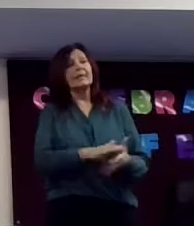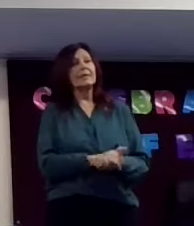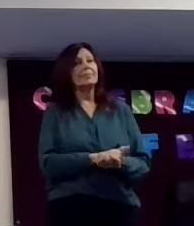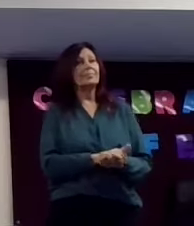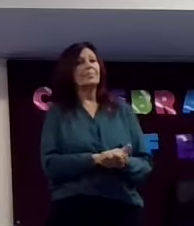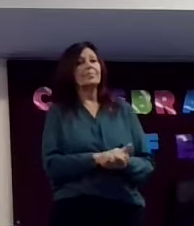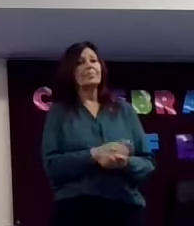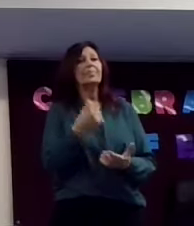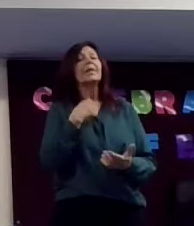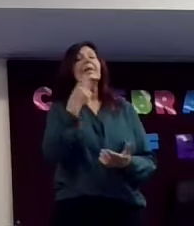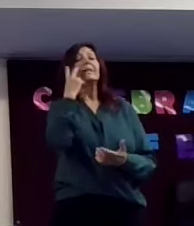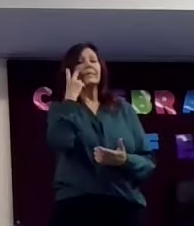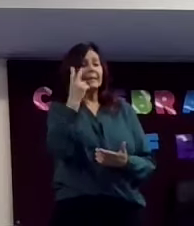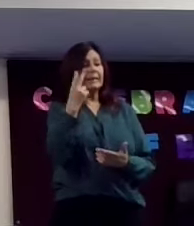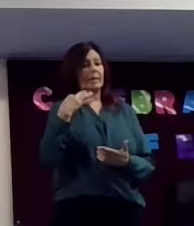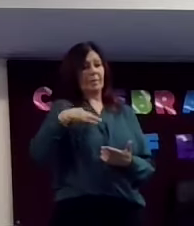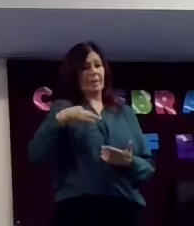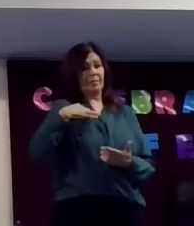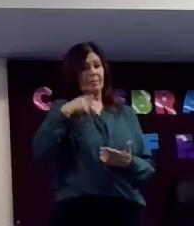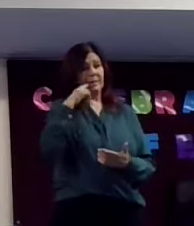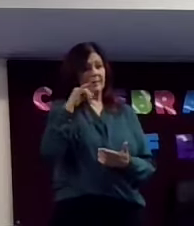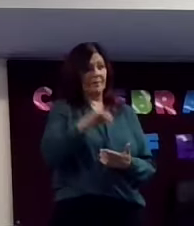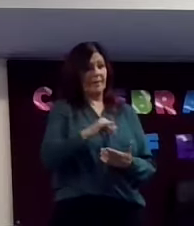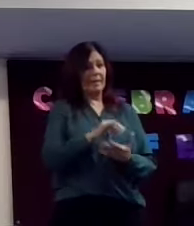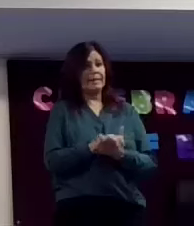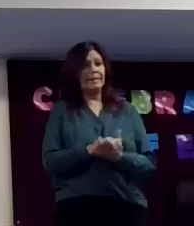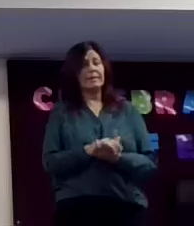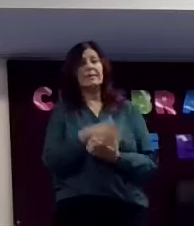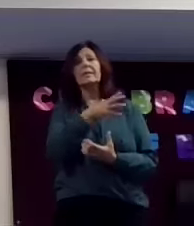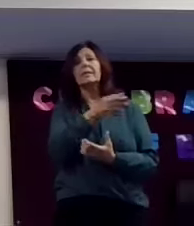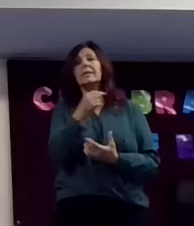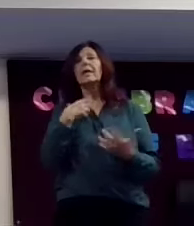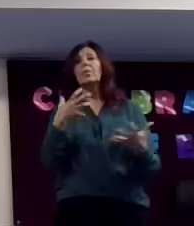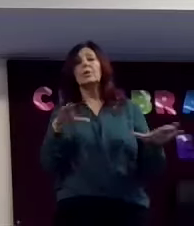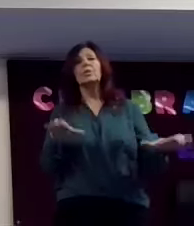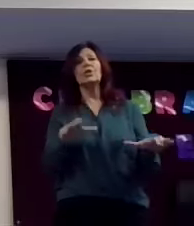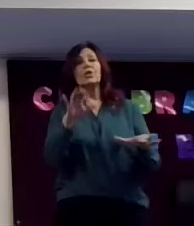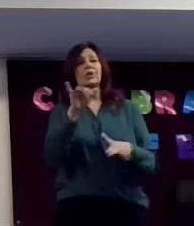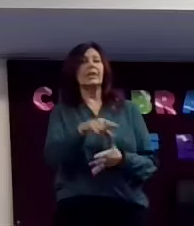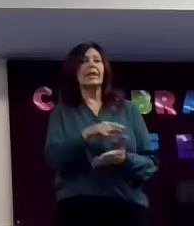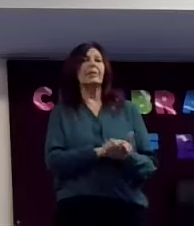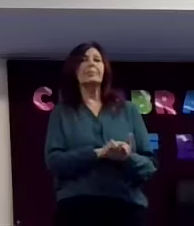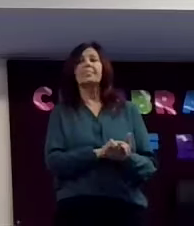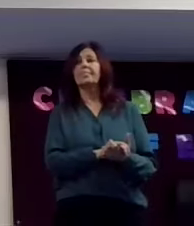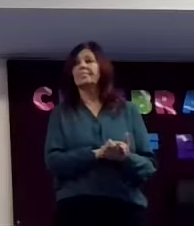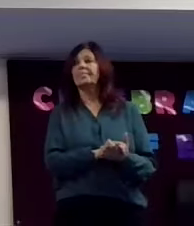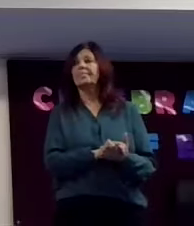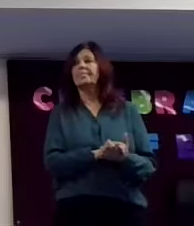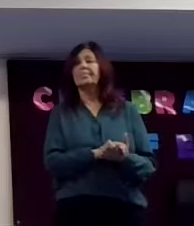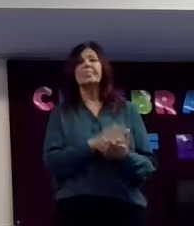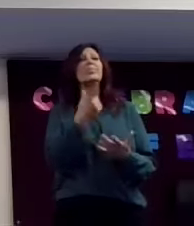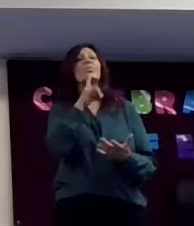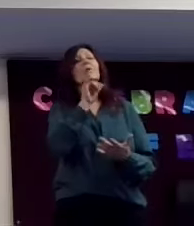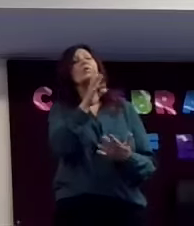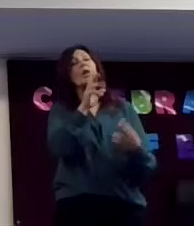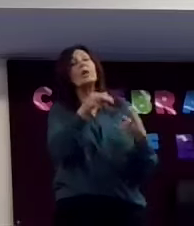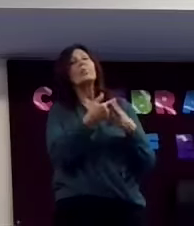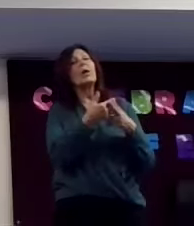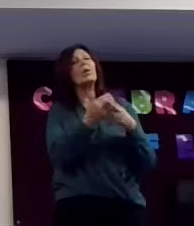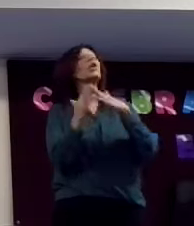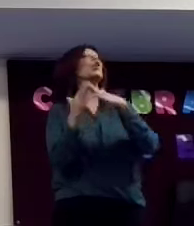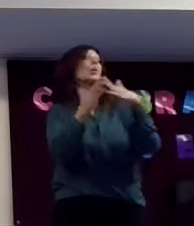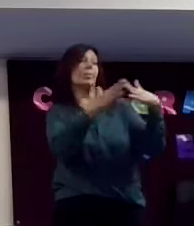fantastic. And I've seen the benefits of that and certainly want to encourage that as well. We're really talking